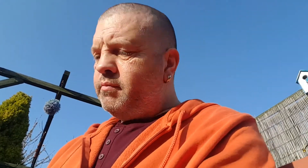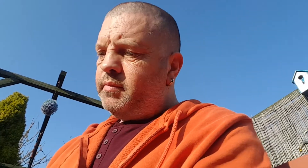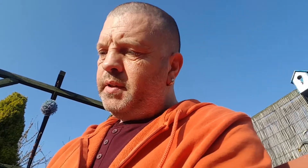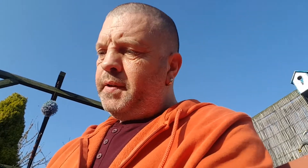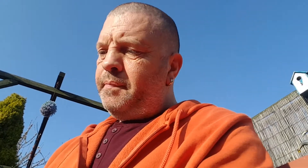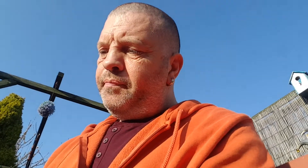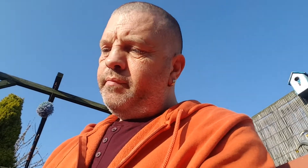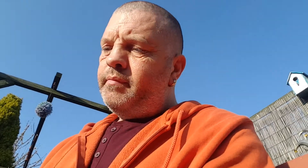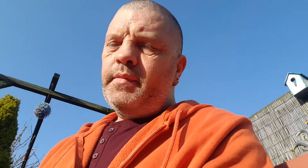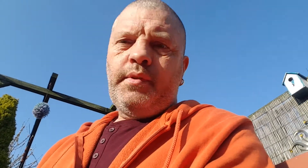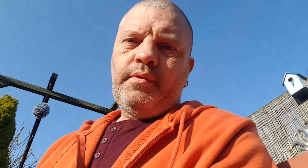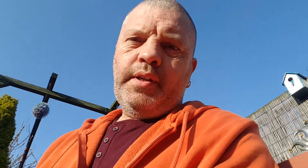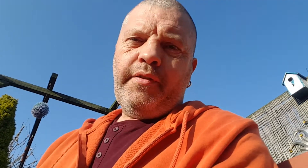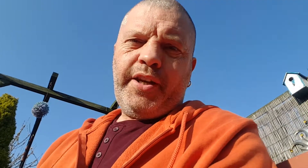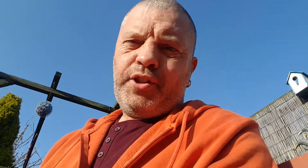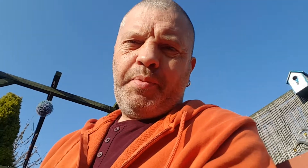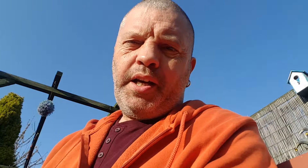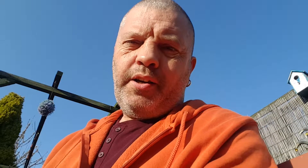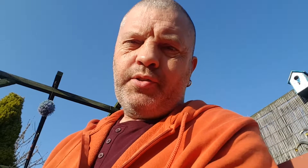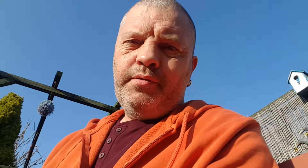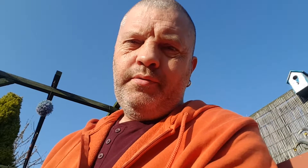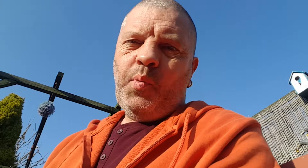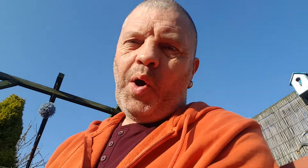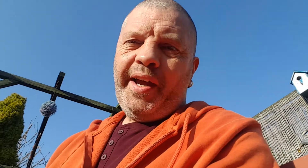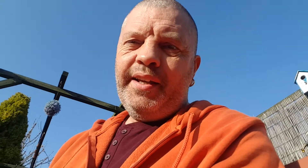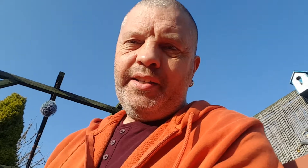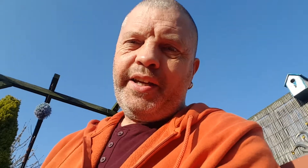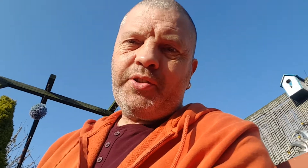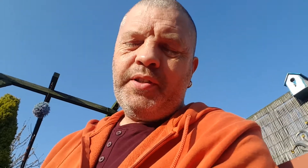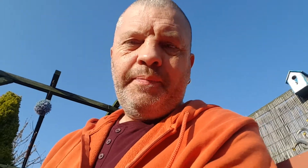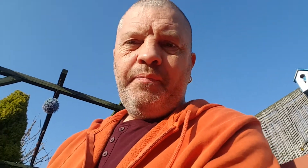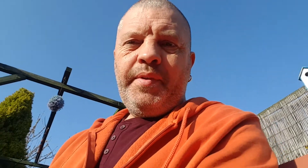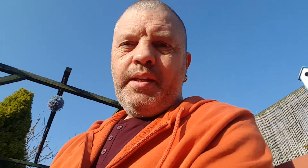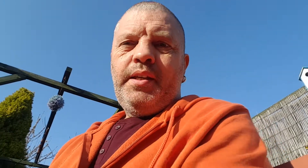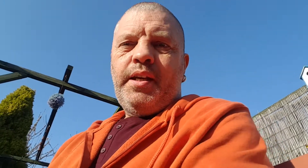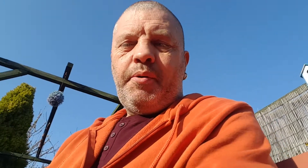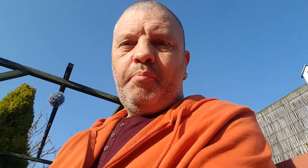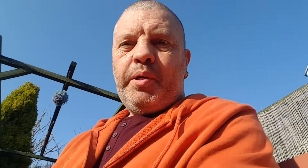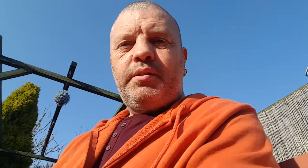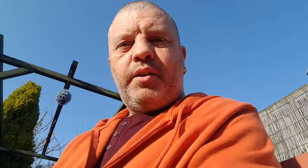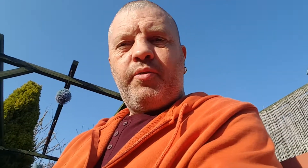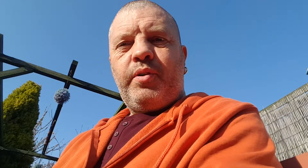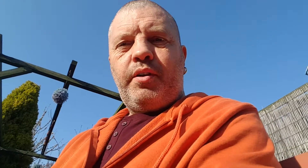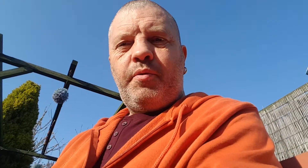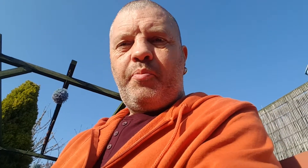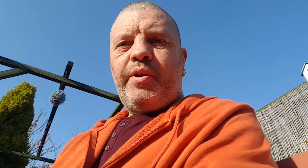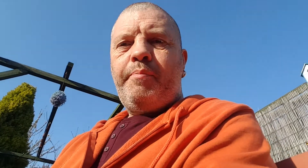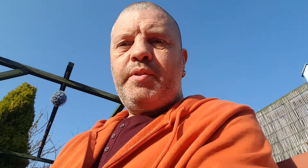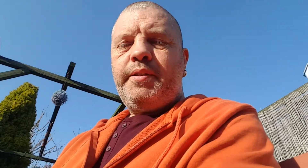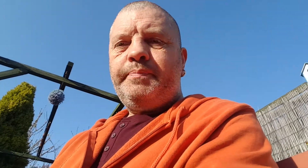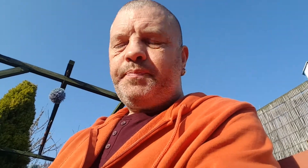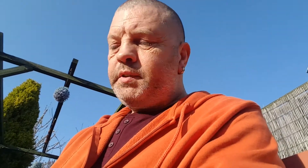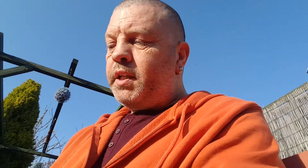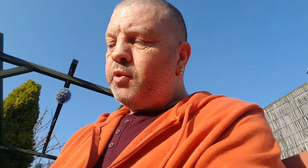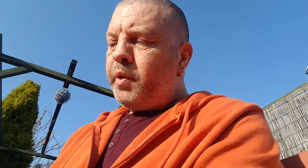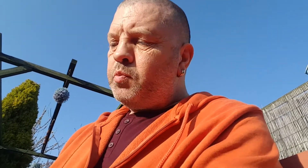I haven't actually been asked why yet, but I thought I'd preempt it in case anyone's